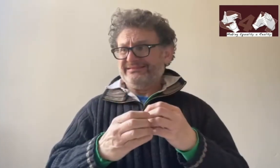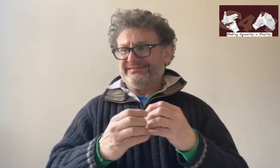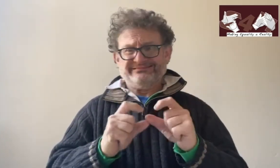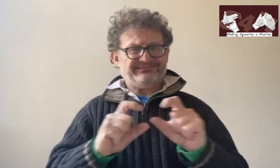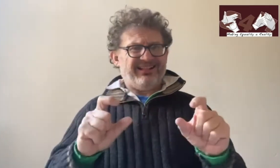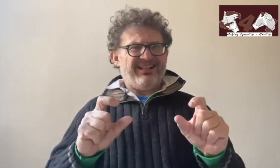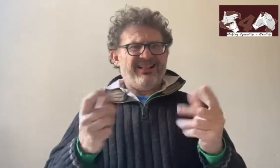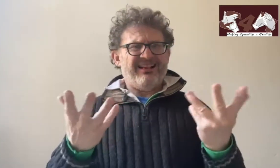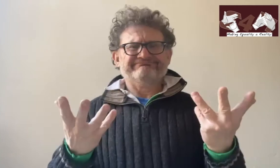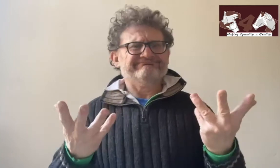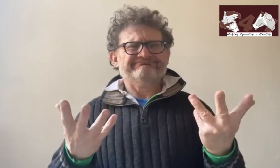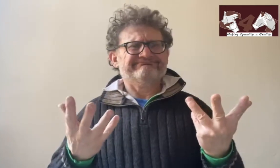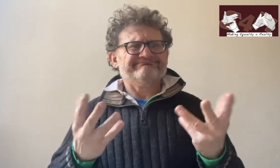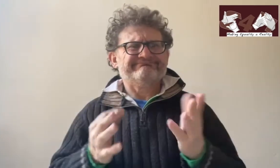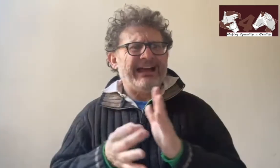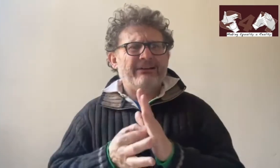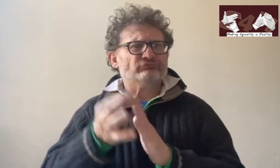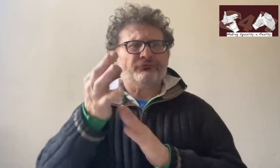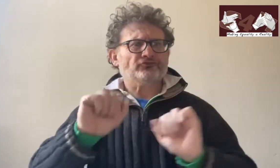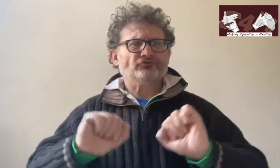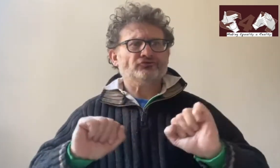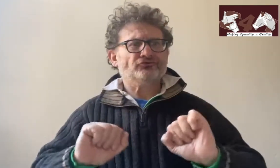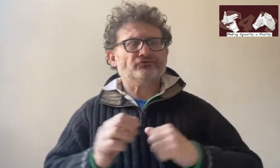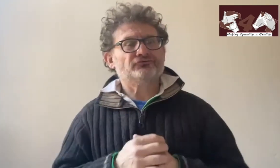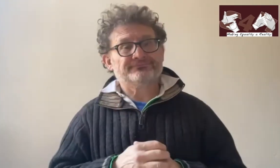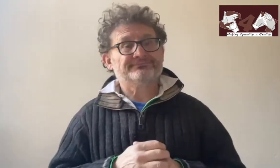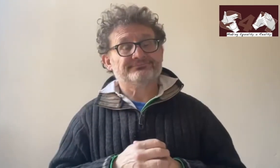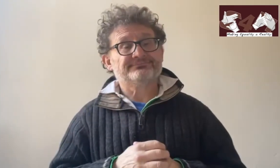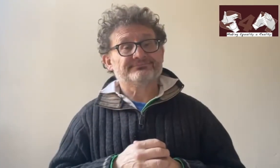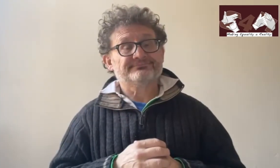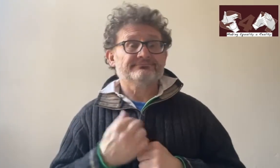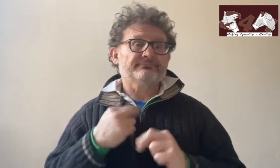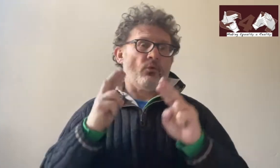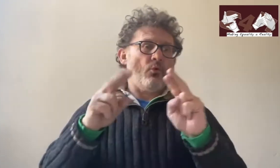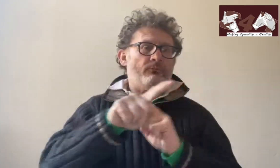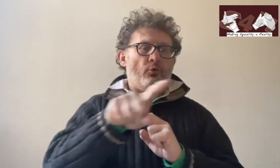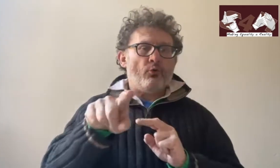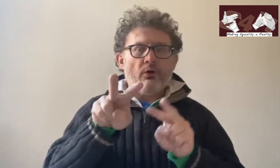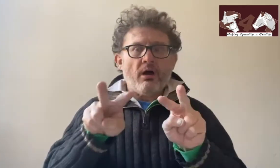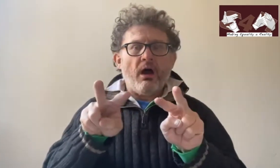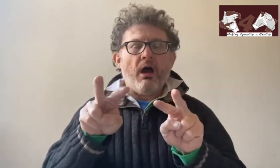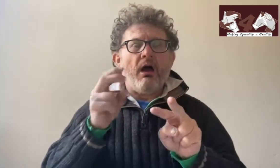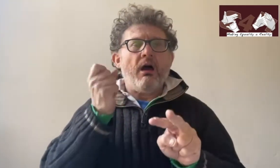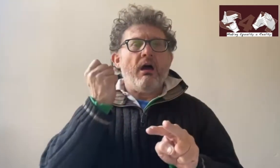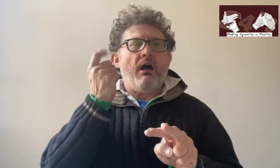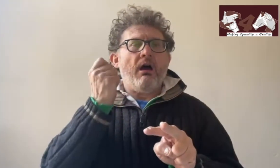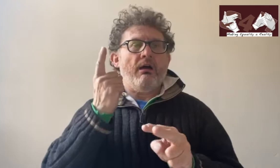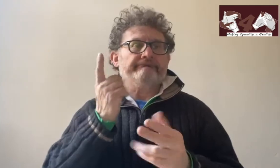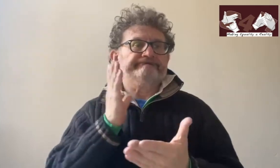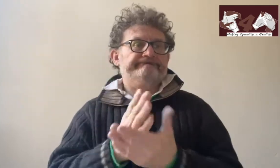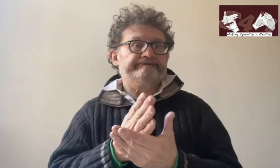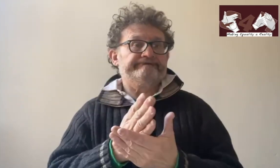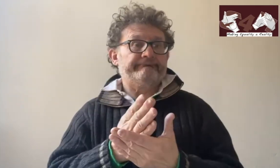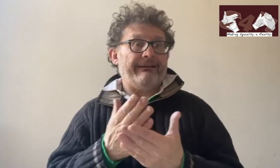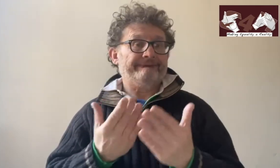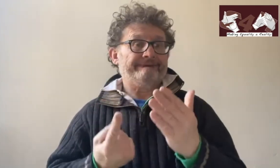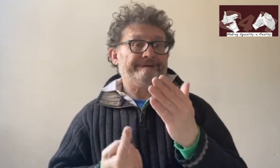21st century, and we're still encountering these lack of improvements out there. So I'm hoping that's giving you some sort of